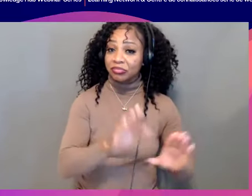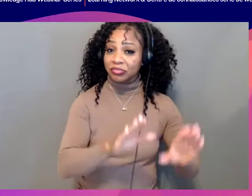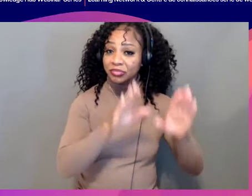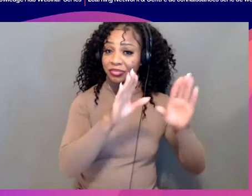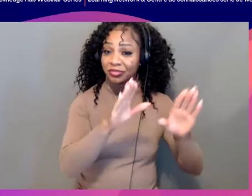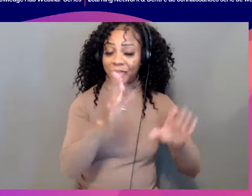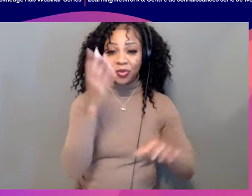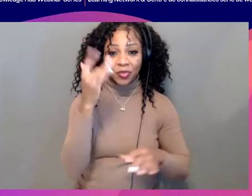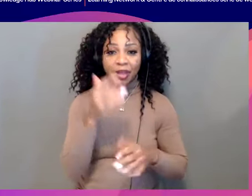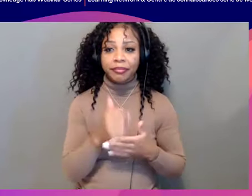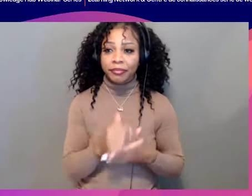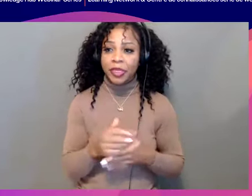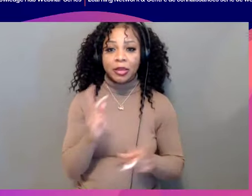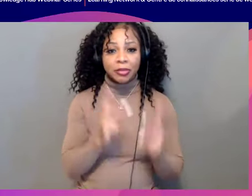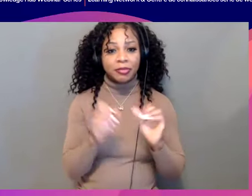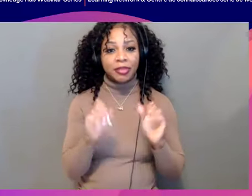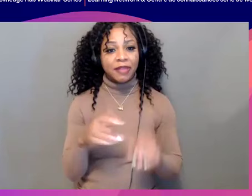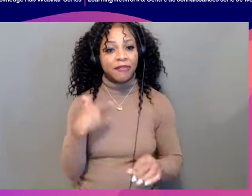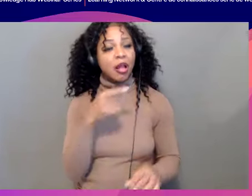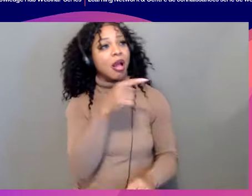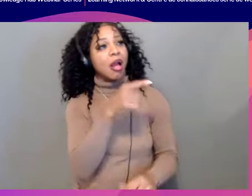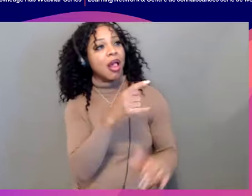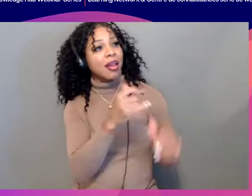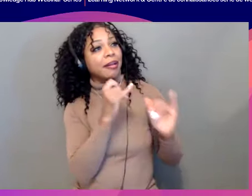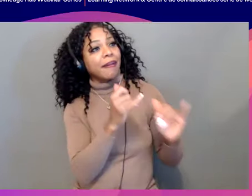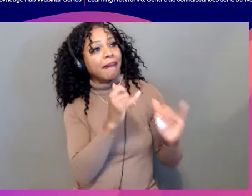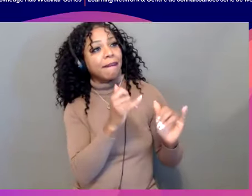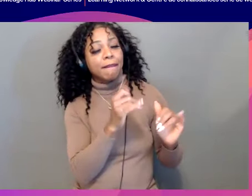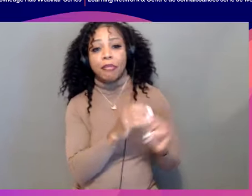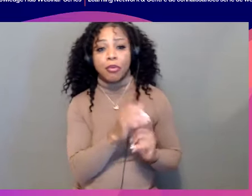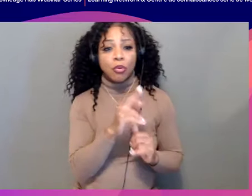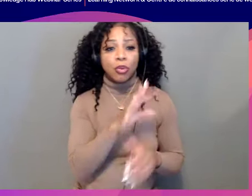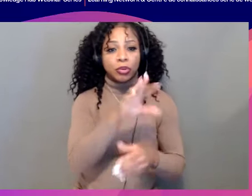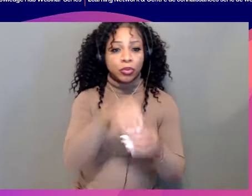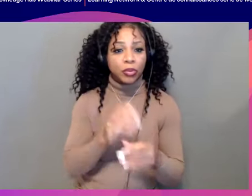of helping people feel like our populations are thought about at least.